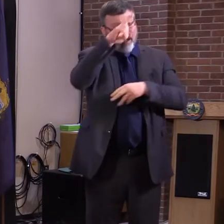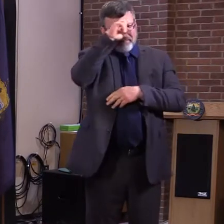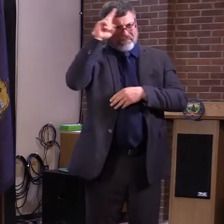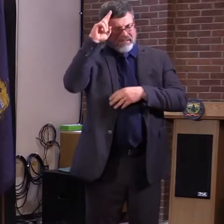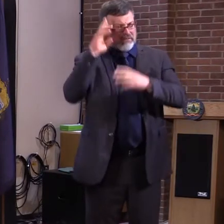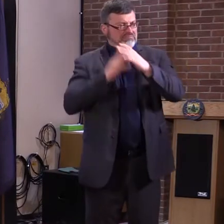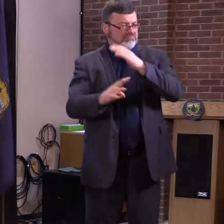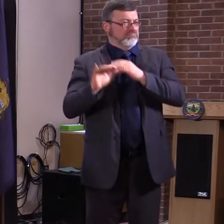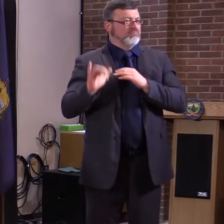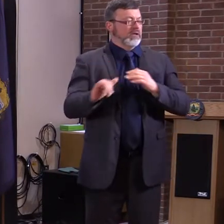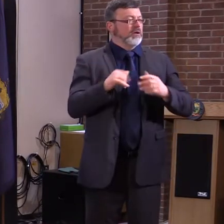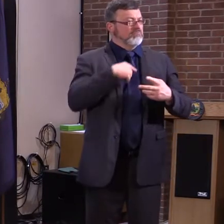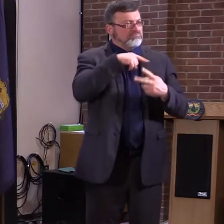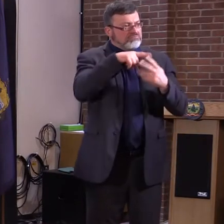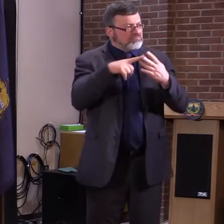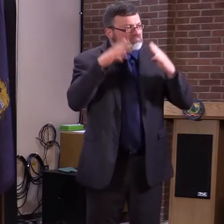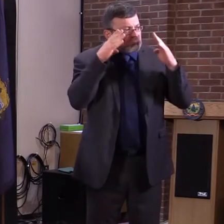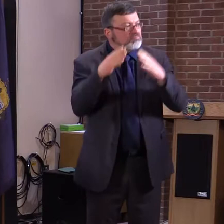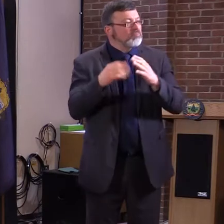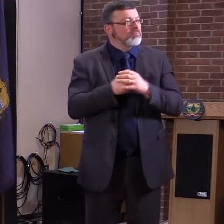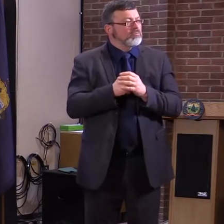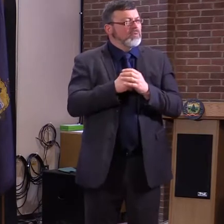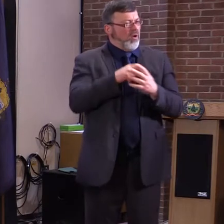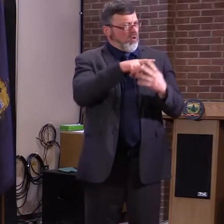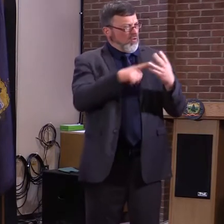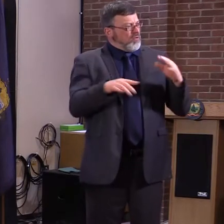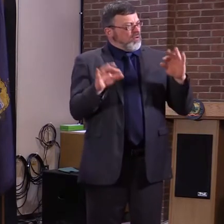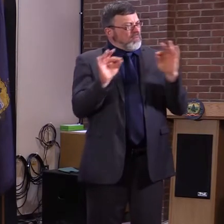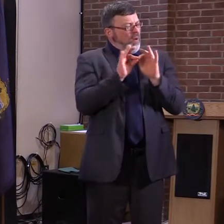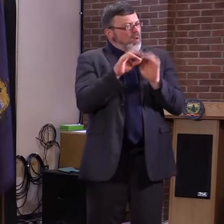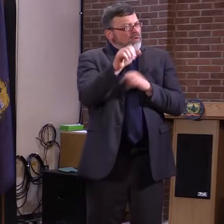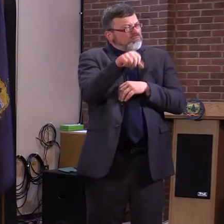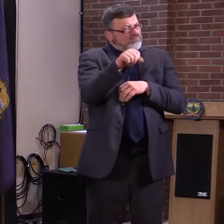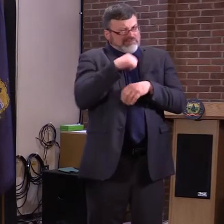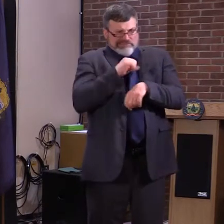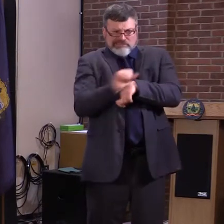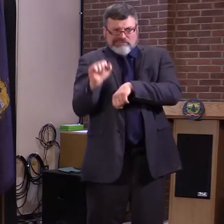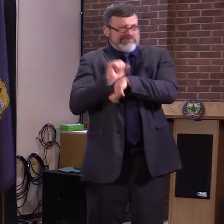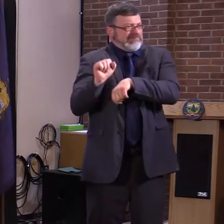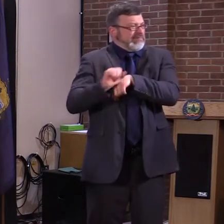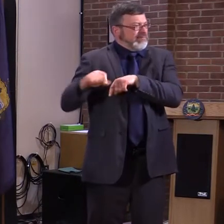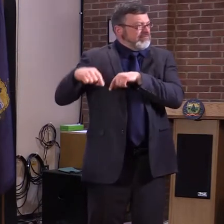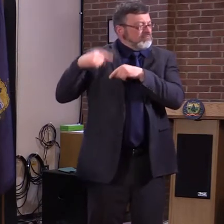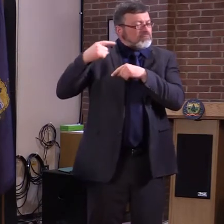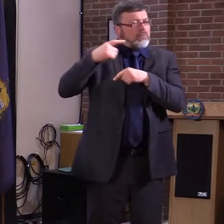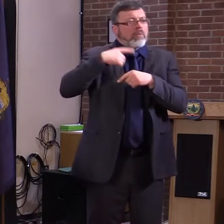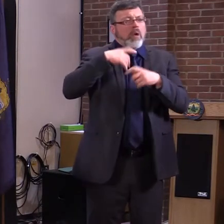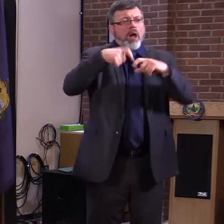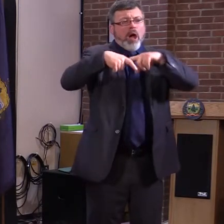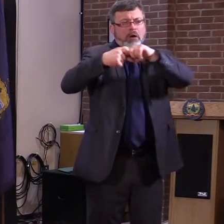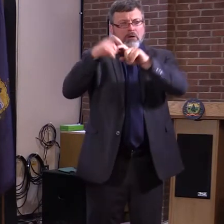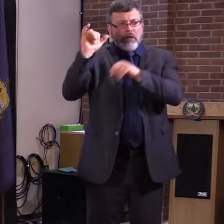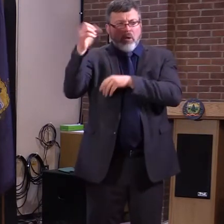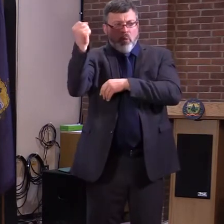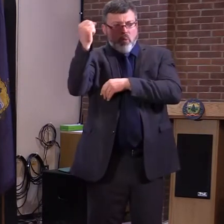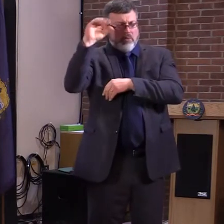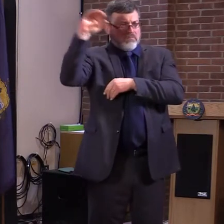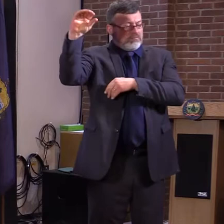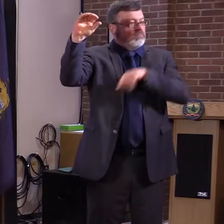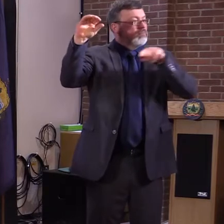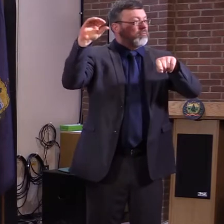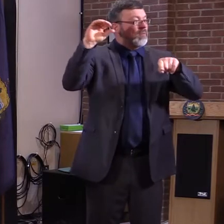a central component of our work, and I will discuss them in a moment. But I want to begin by talking about one